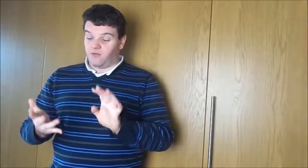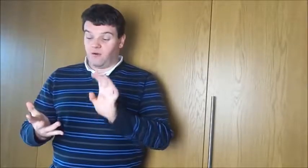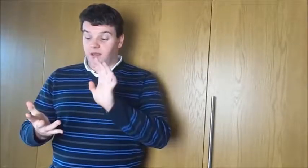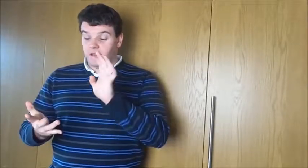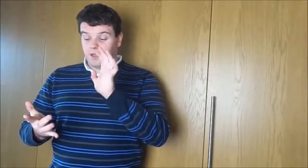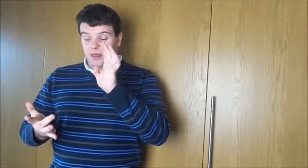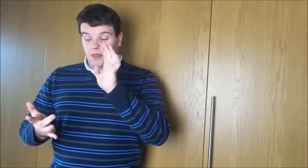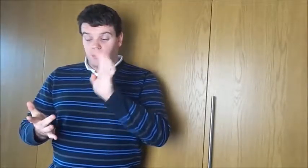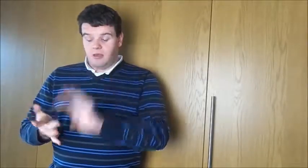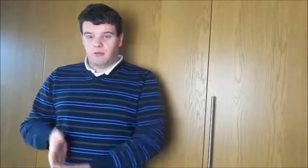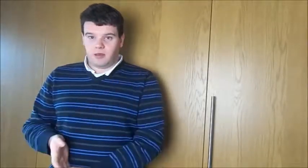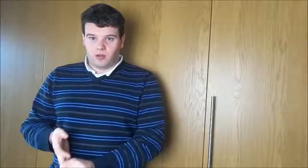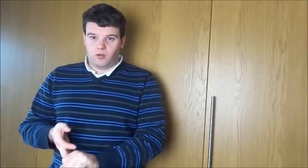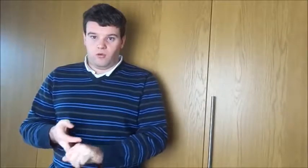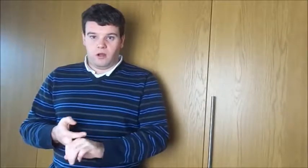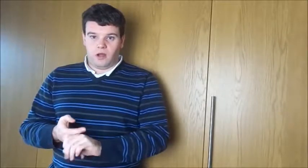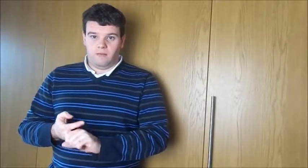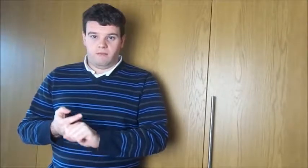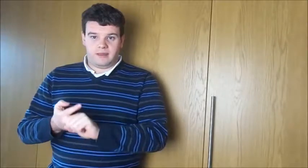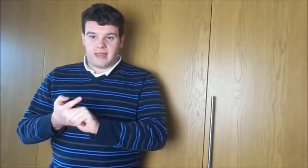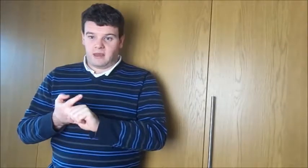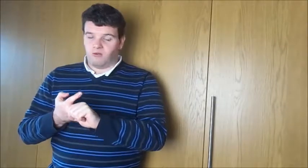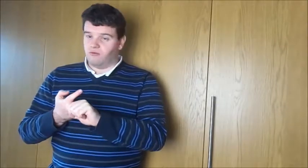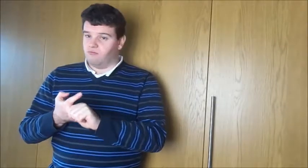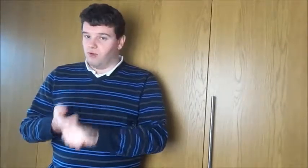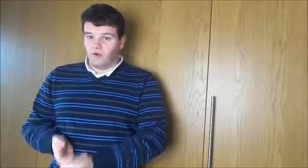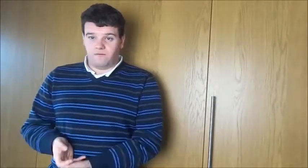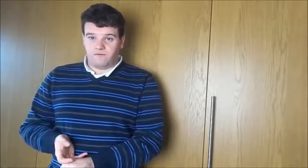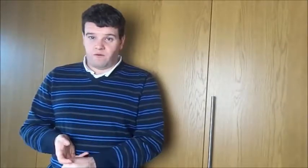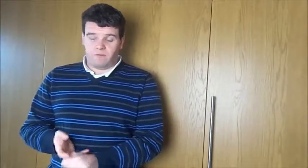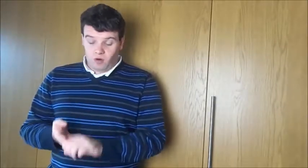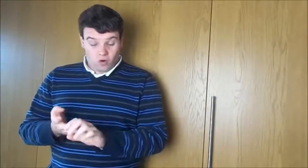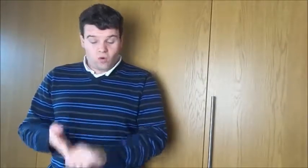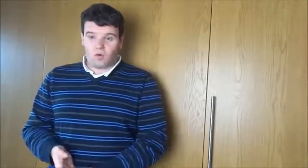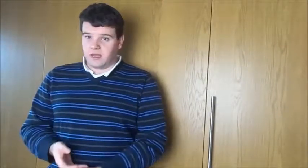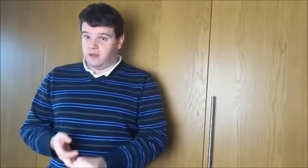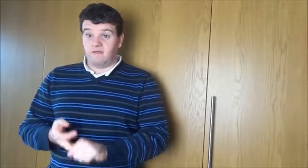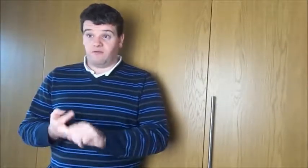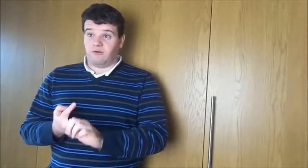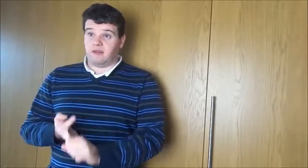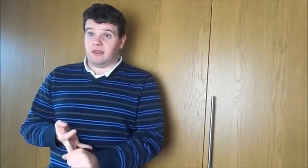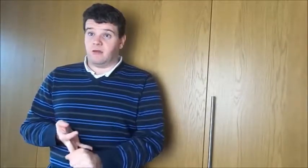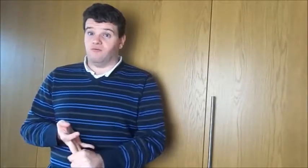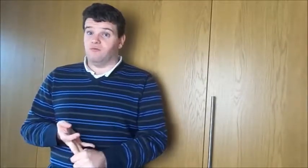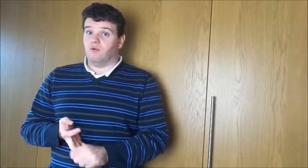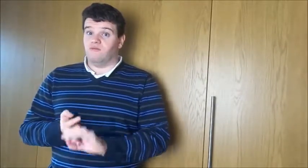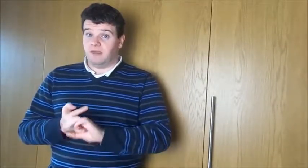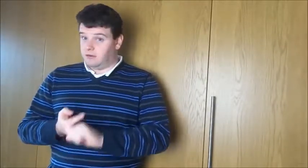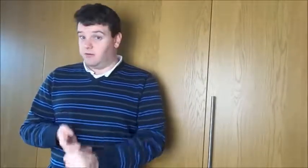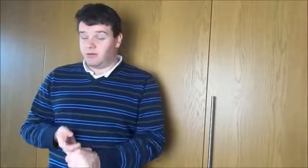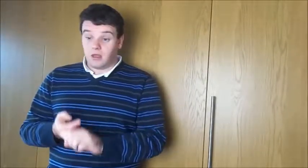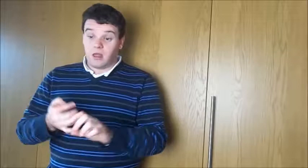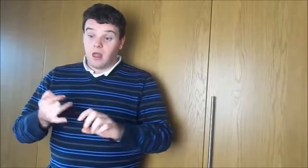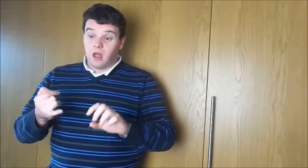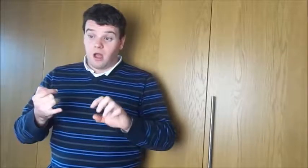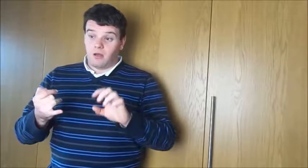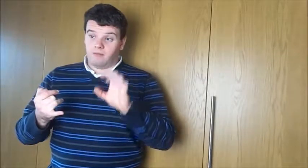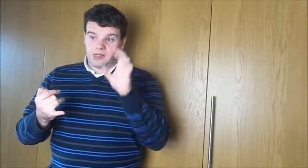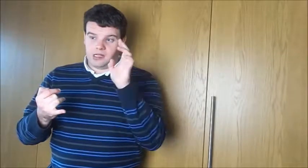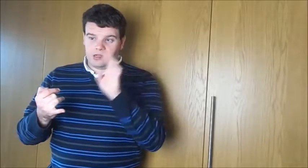tried to get her removed from court. He even tried to get her removed from England.